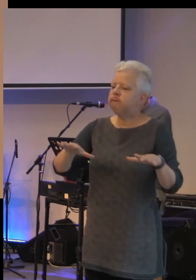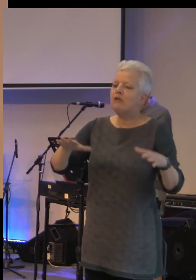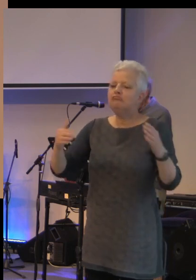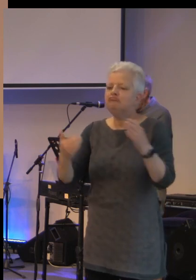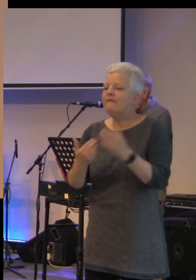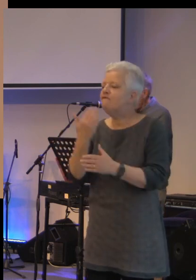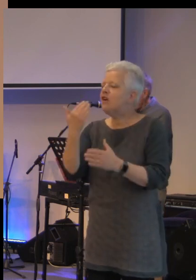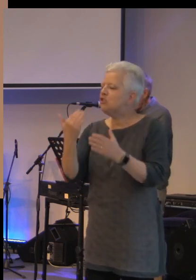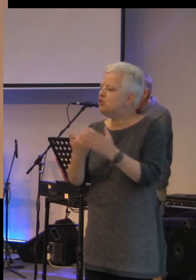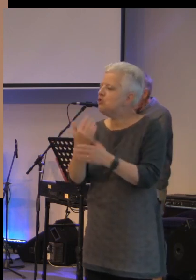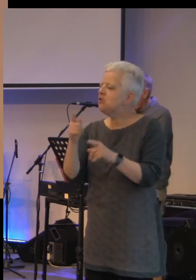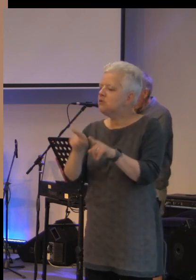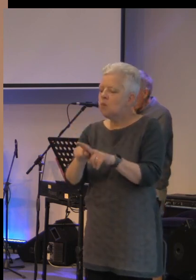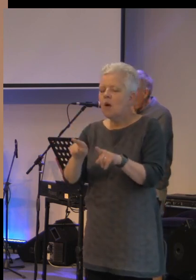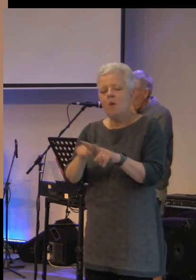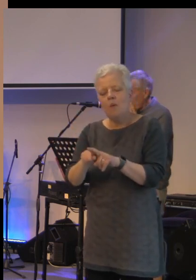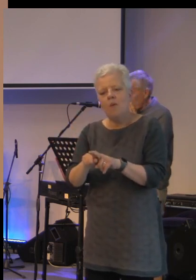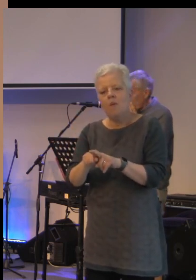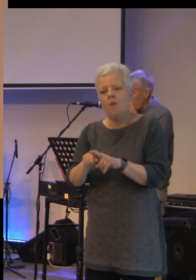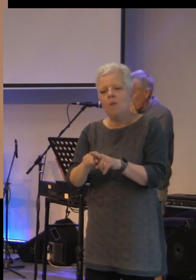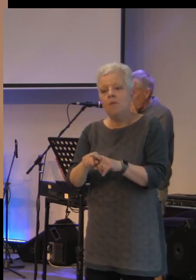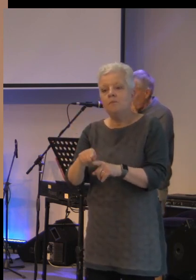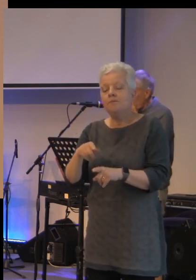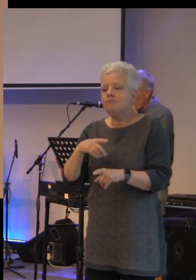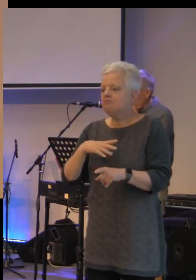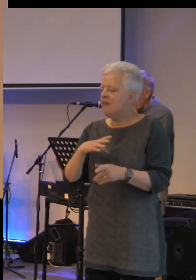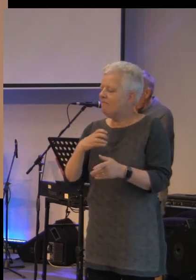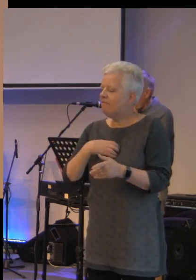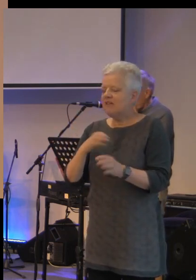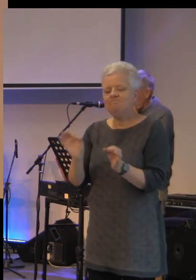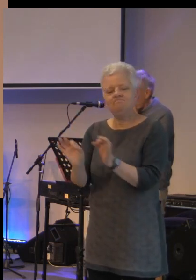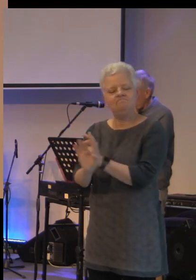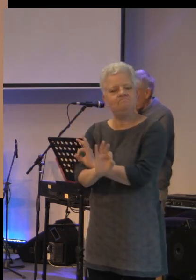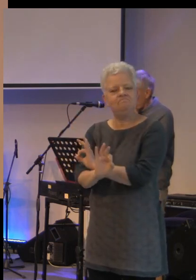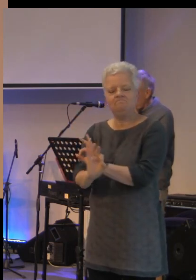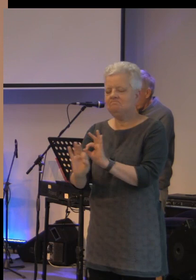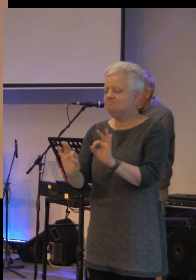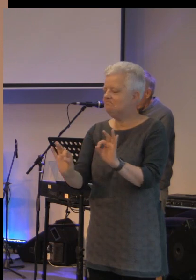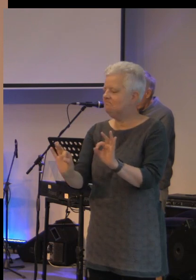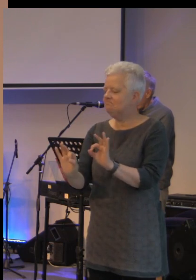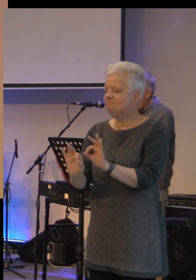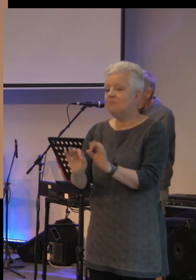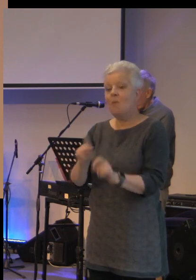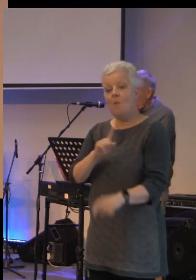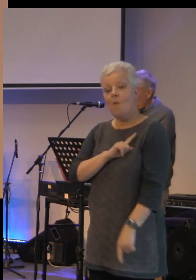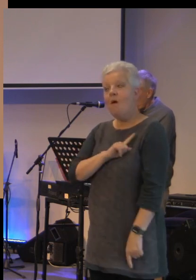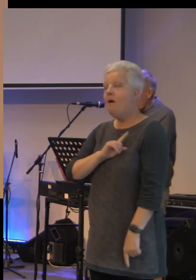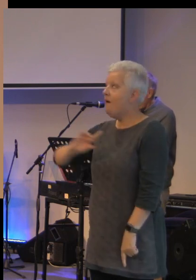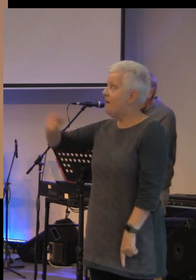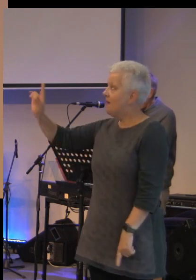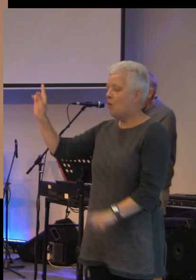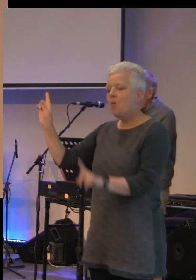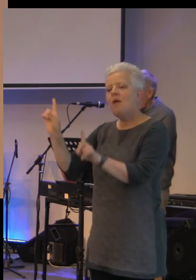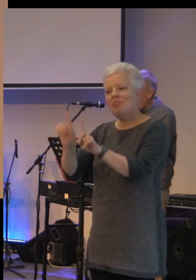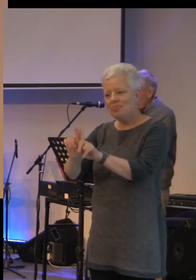you. You need fear no evil, for the Lord is with